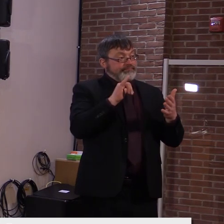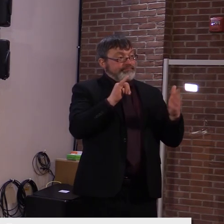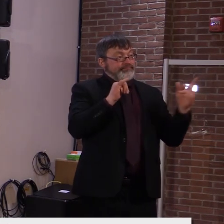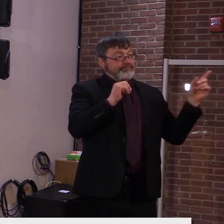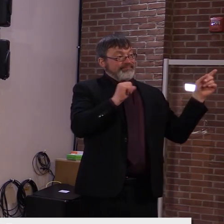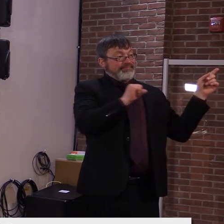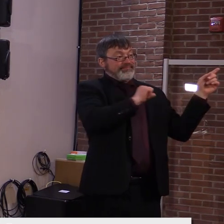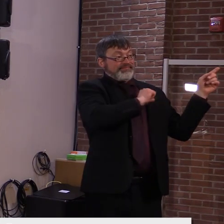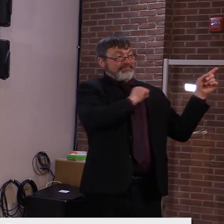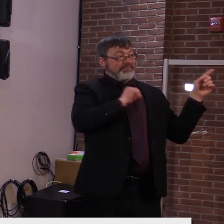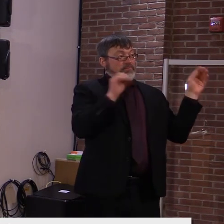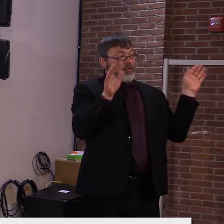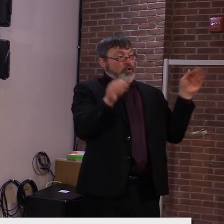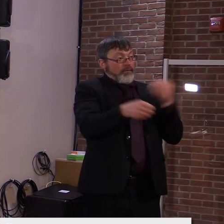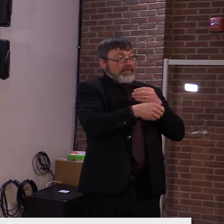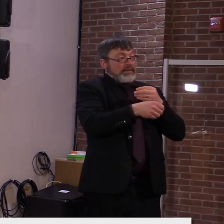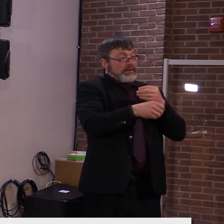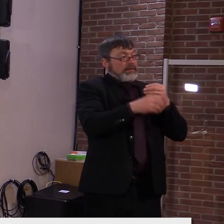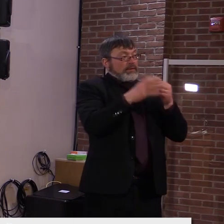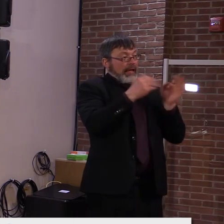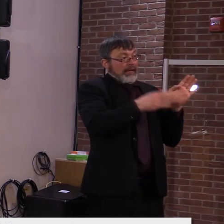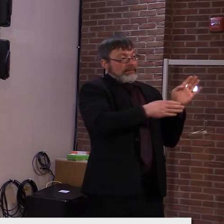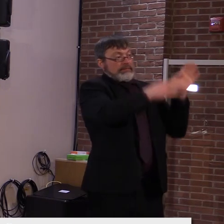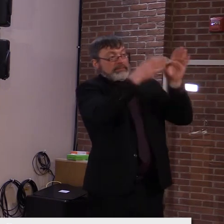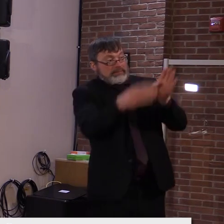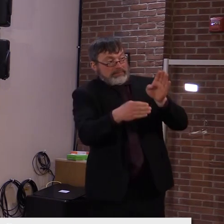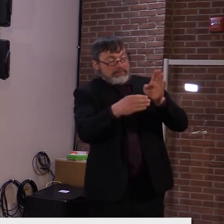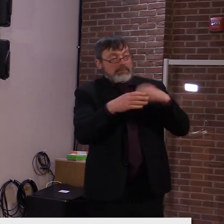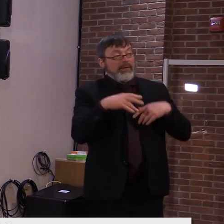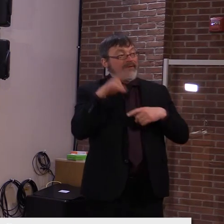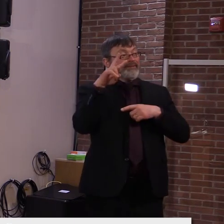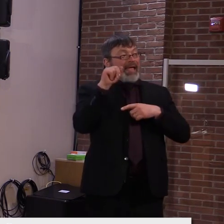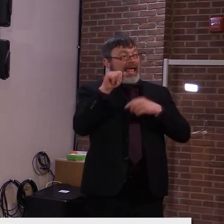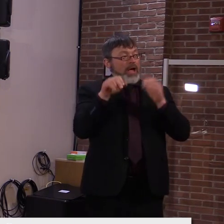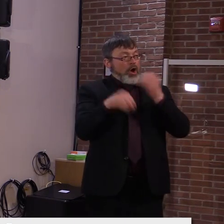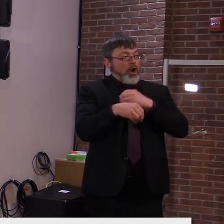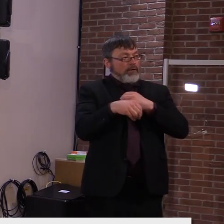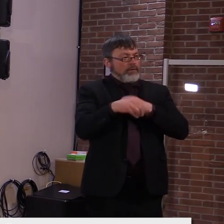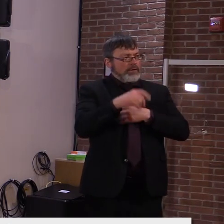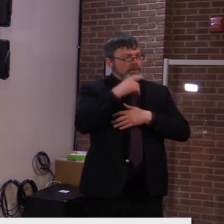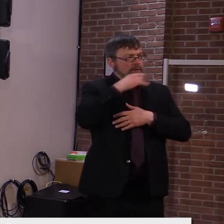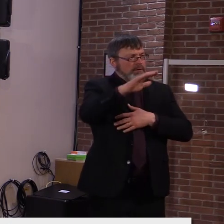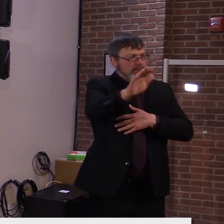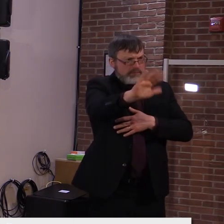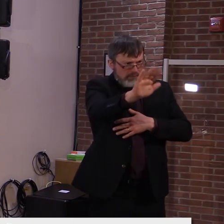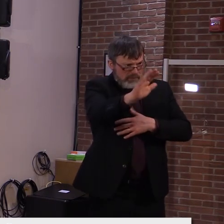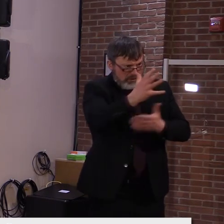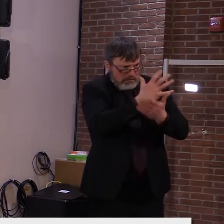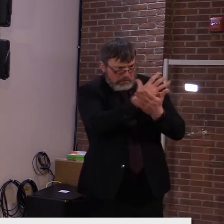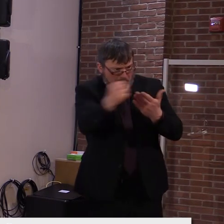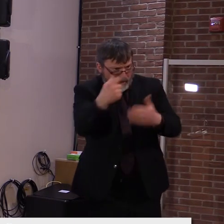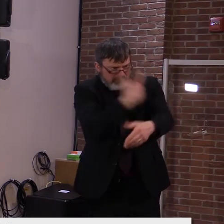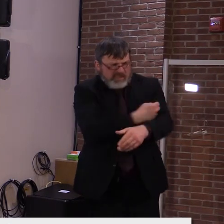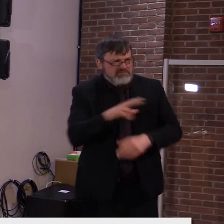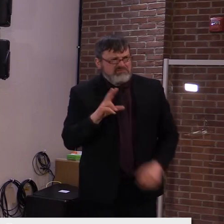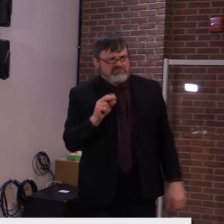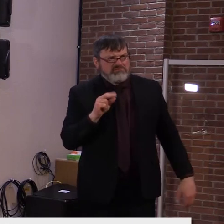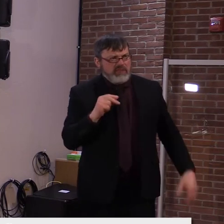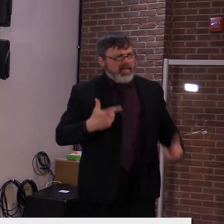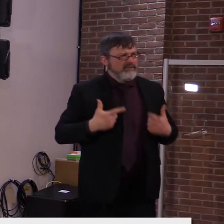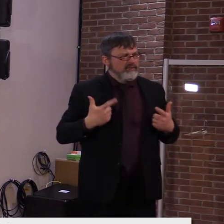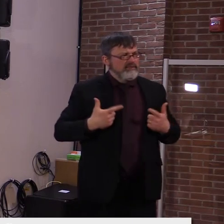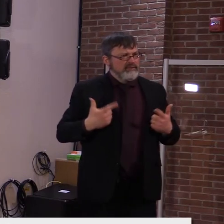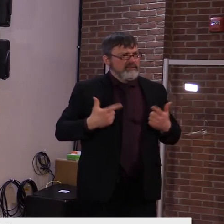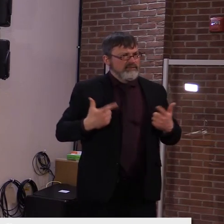Veterans Affairs, that they have not run out of vaccine at that site. So I'll let Dr. Levine talk about symptoms, Alan. Thank